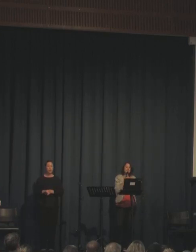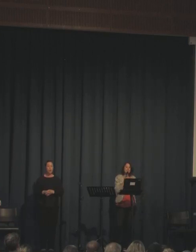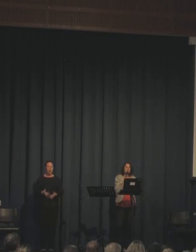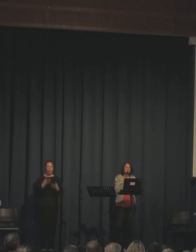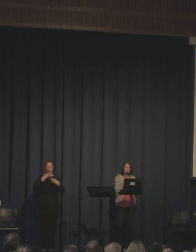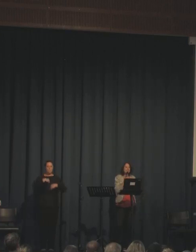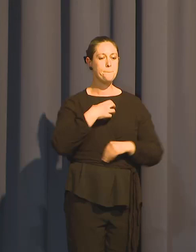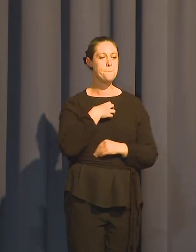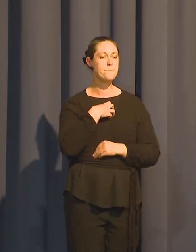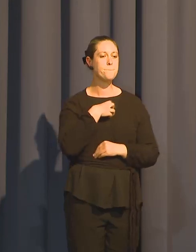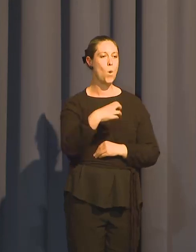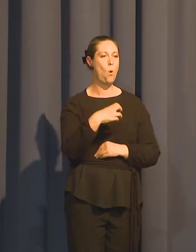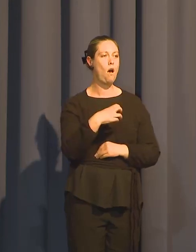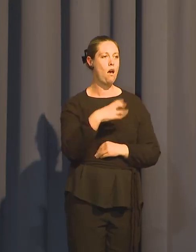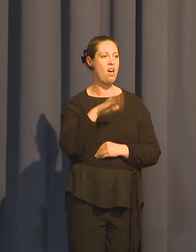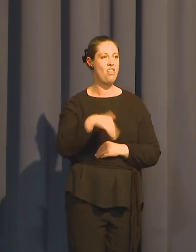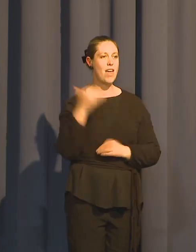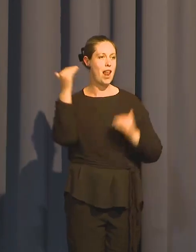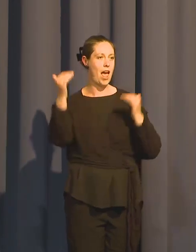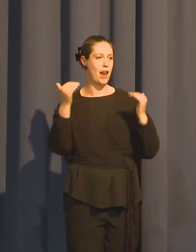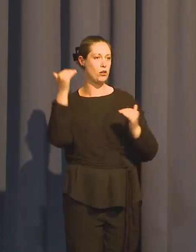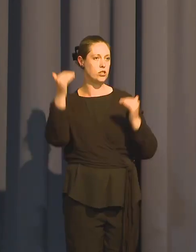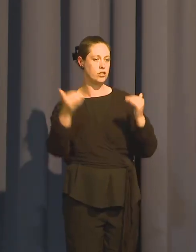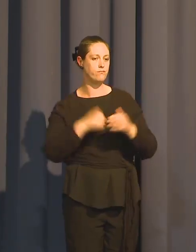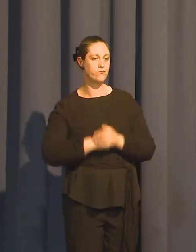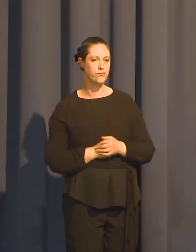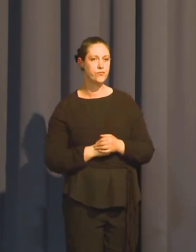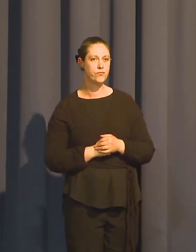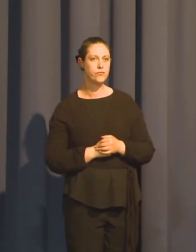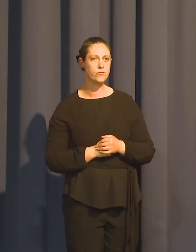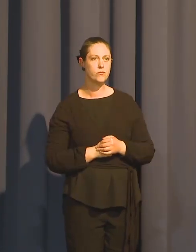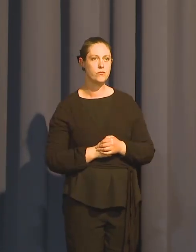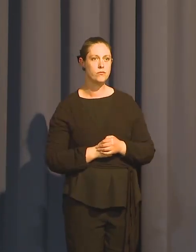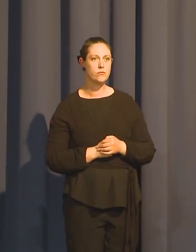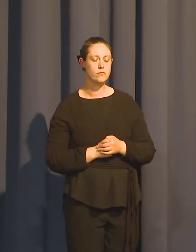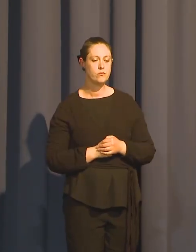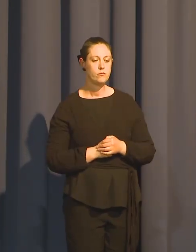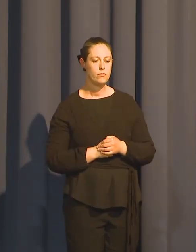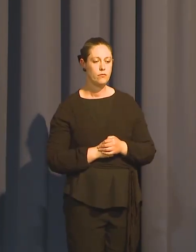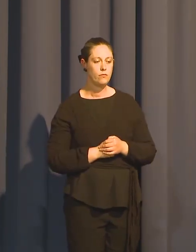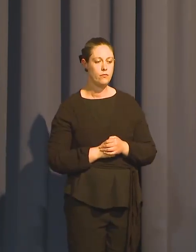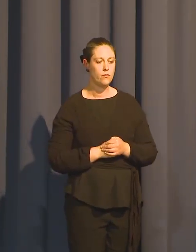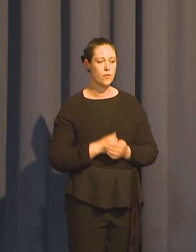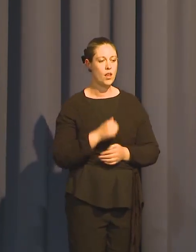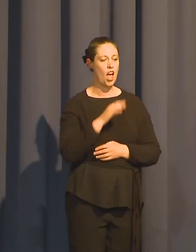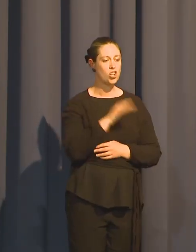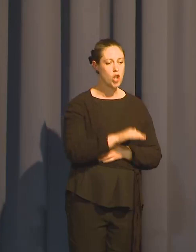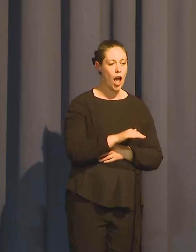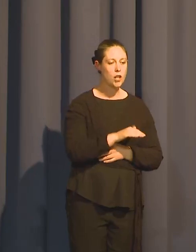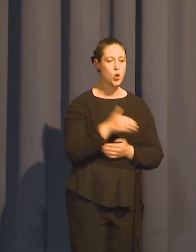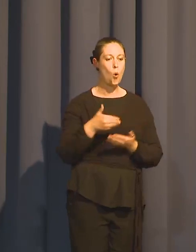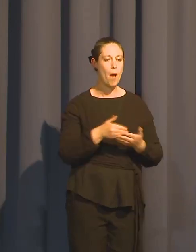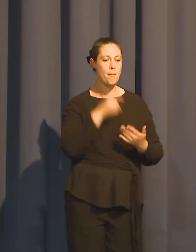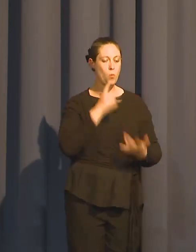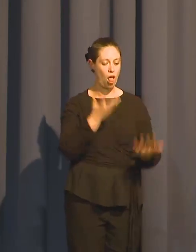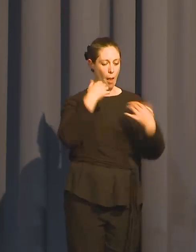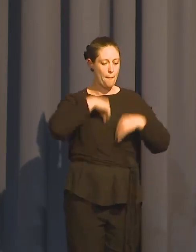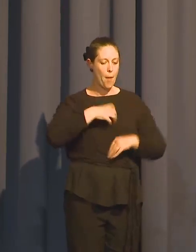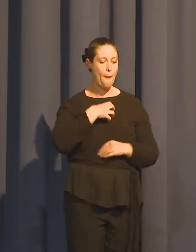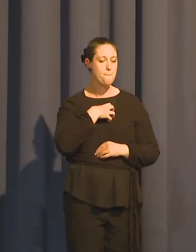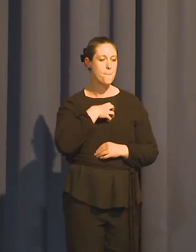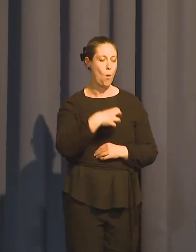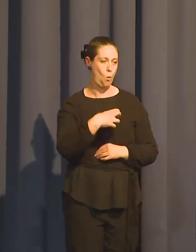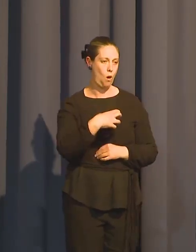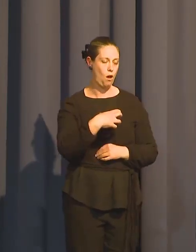than adults. So the same amount of lead a child is going to and baby is going to absorb that more. It's